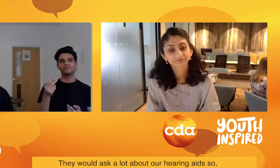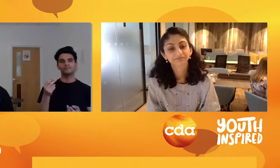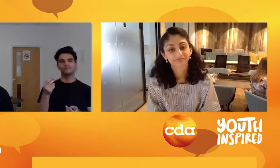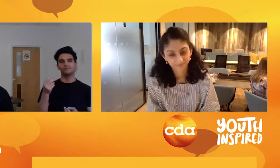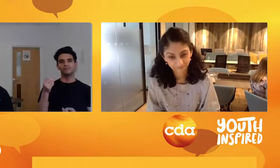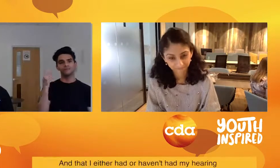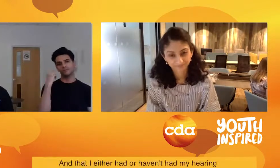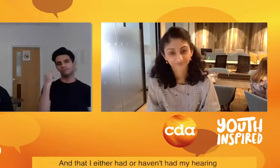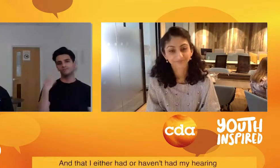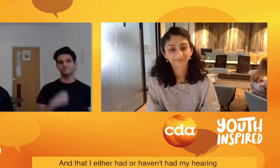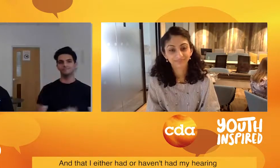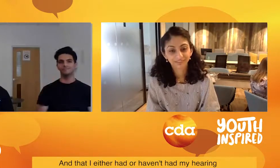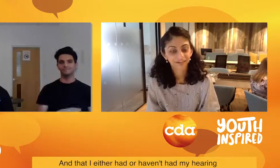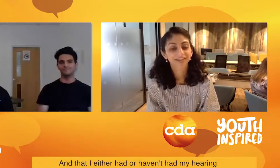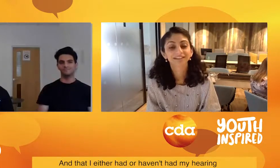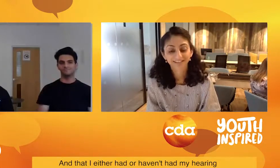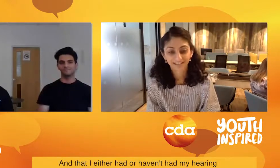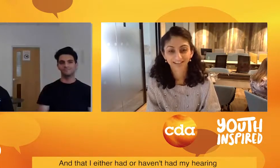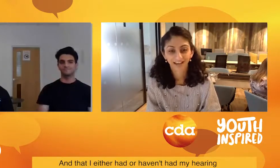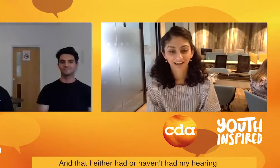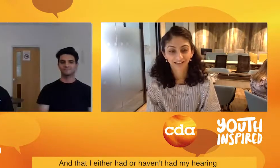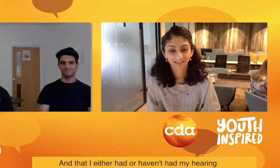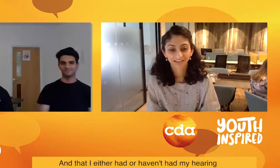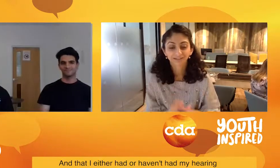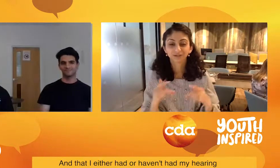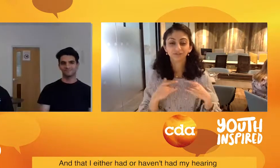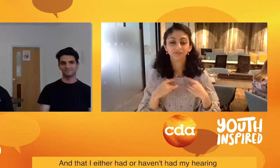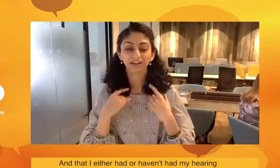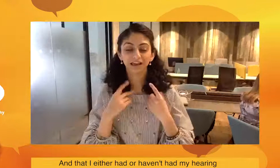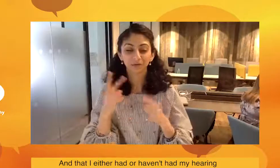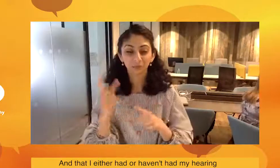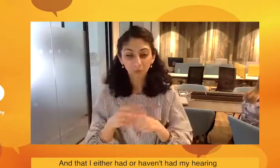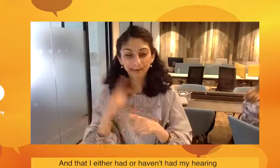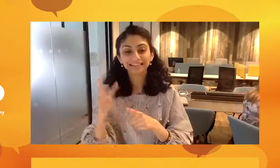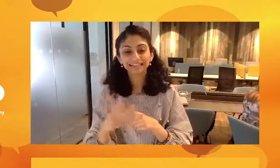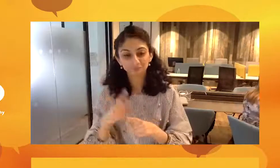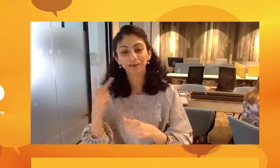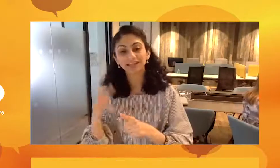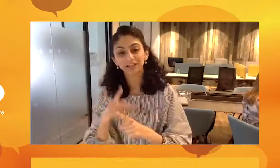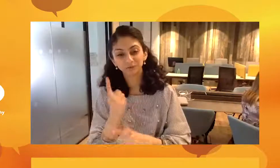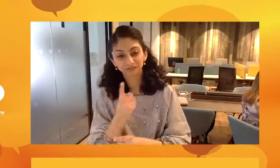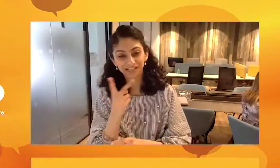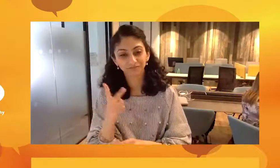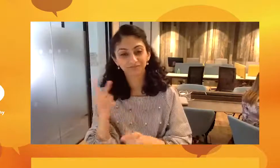deaf and that I either had or hadn't had my hearing aids.